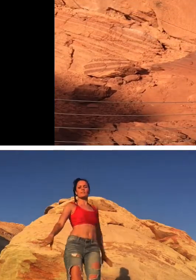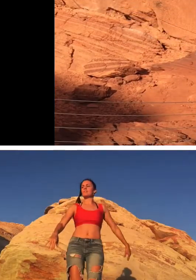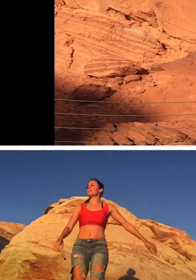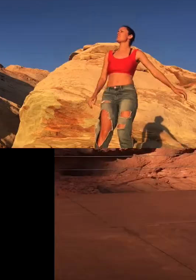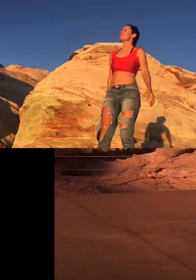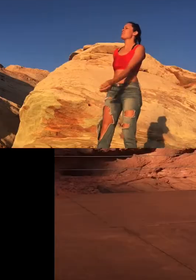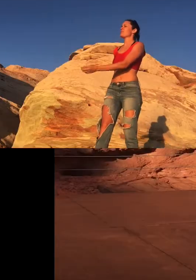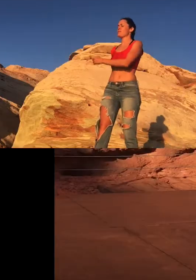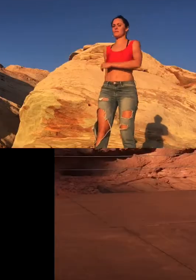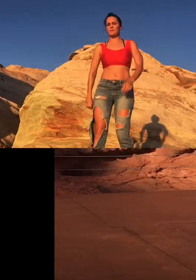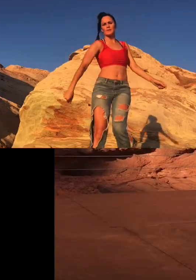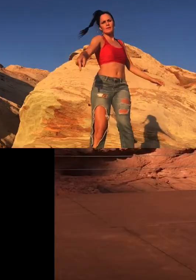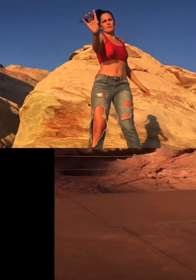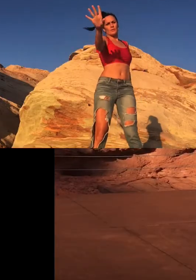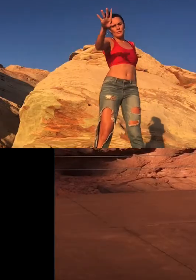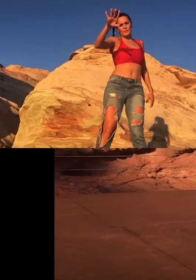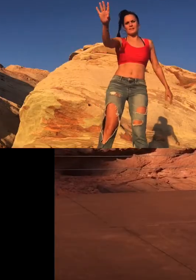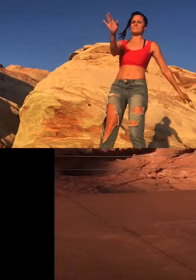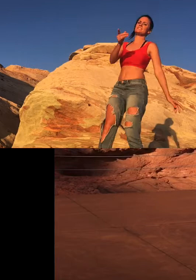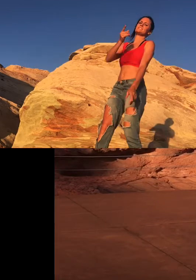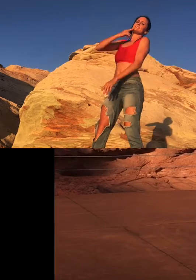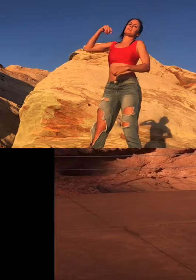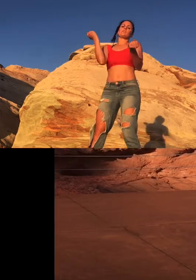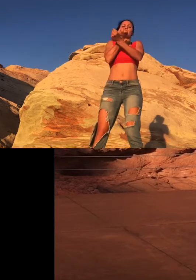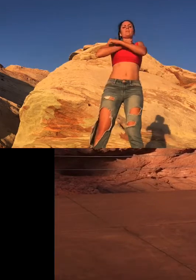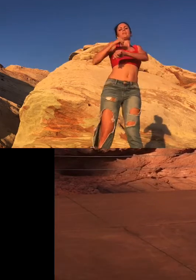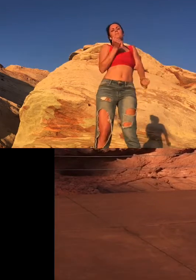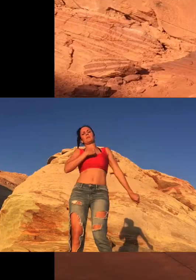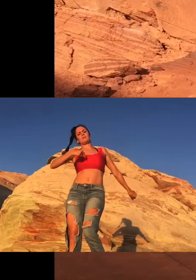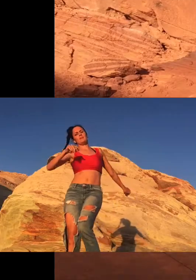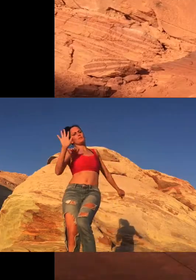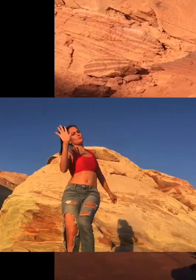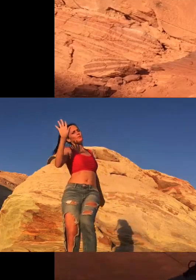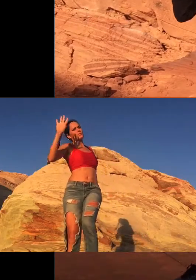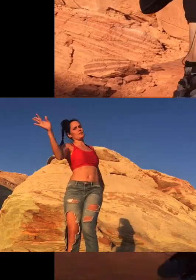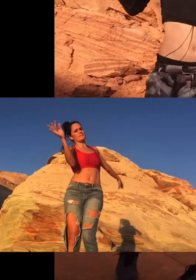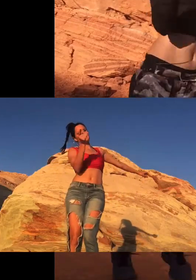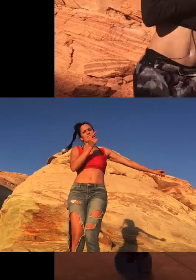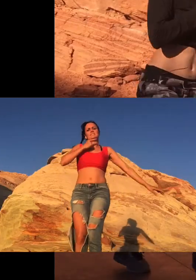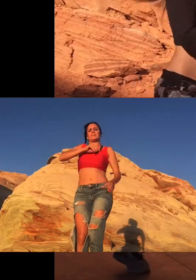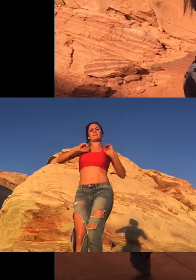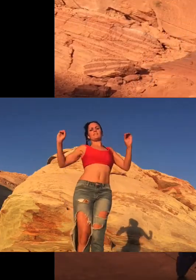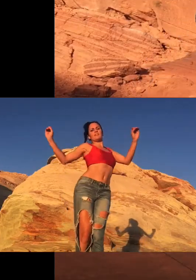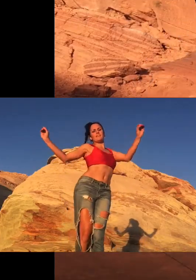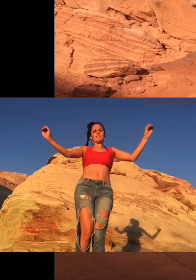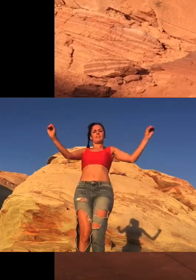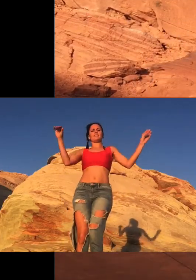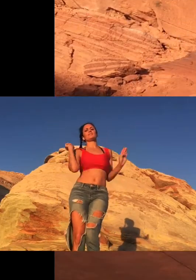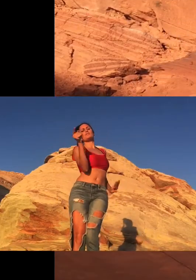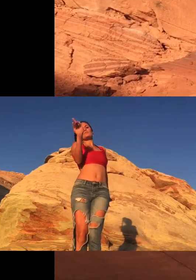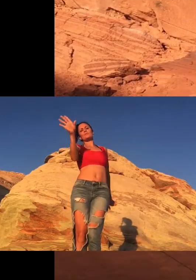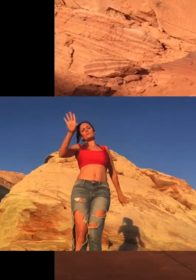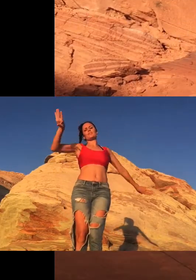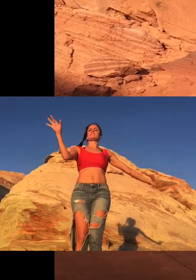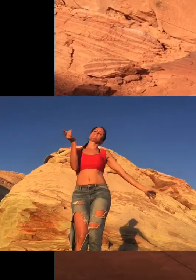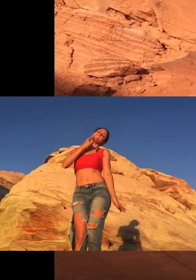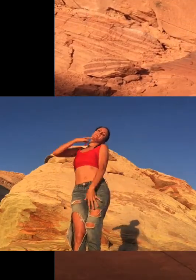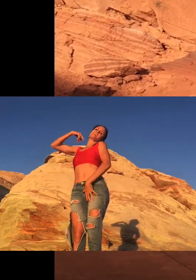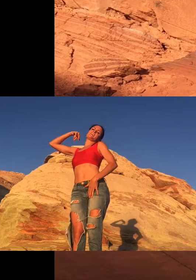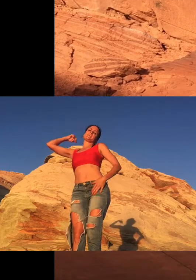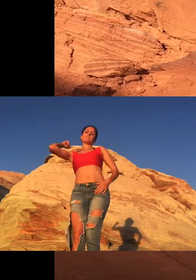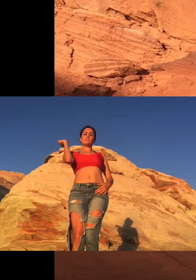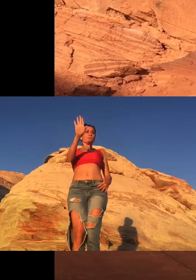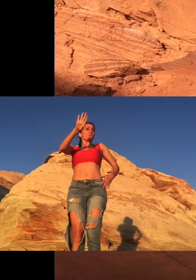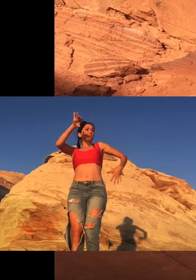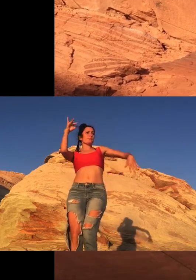in You don't have to say love me You don't have to say nothing You don't have